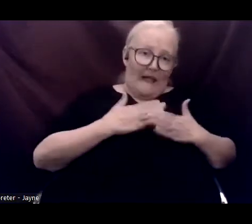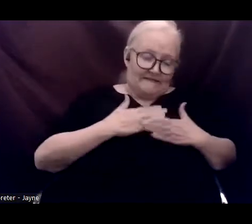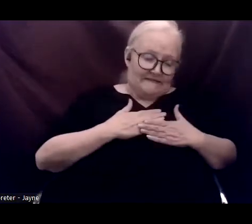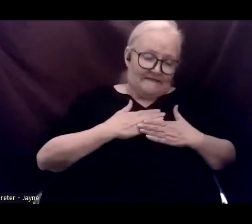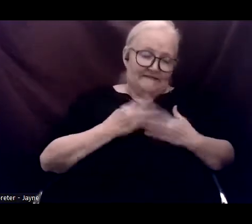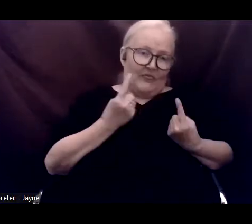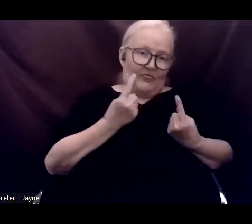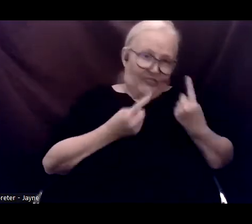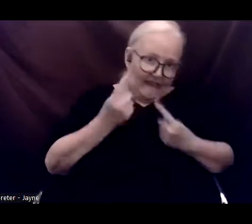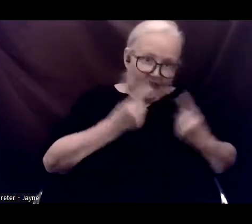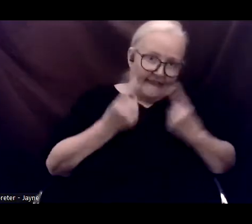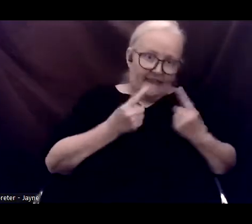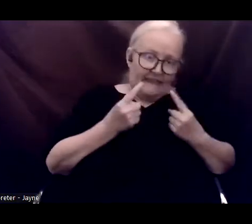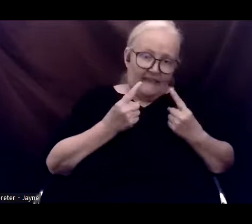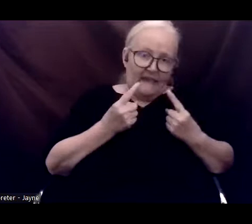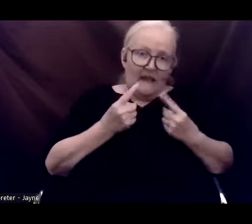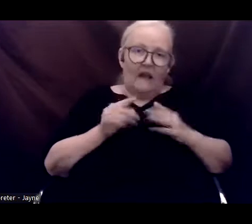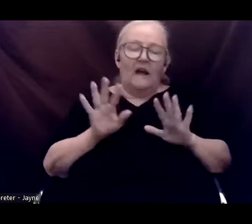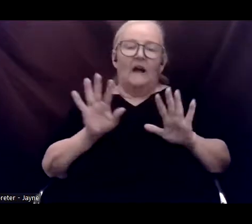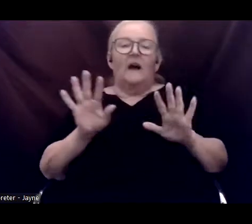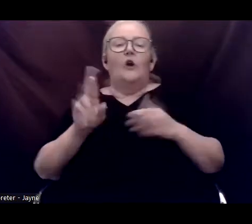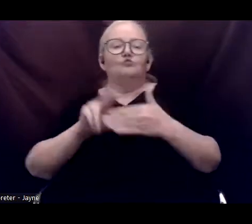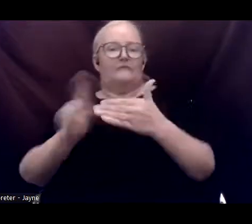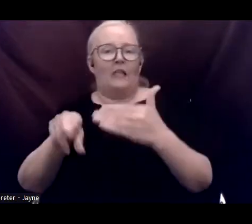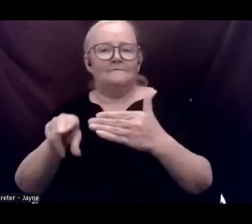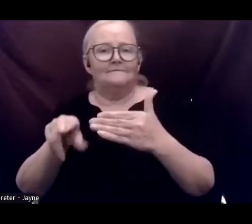contemplating can come to fruition.